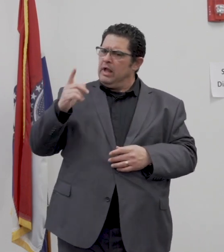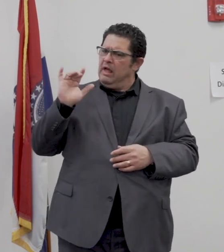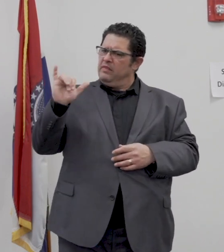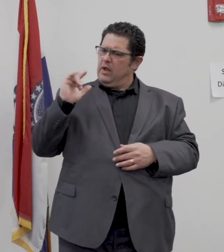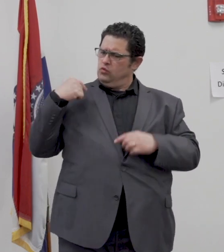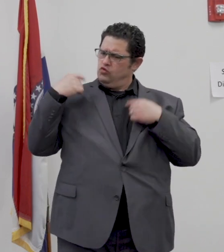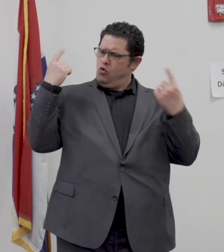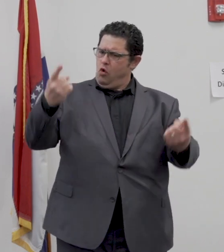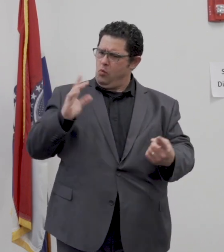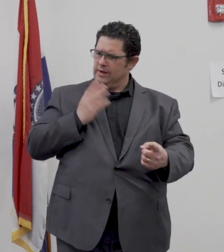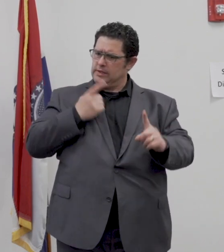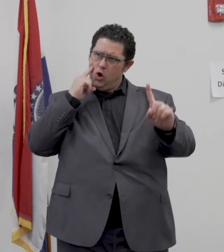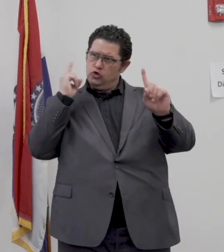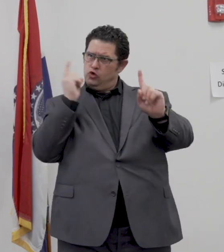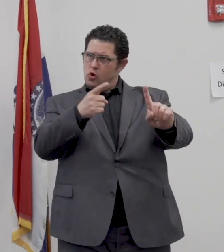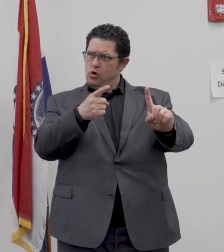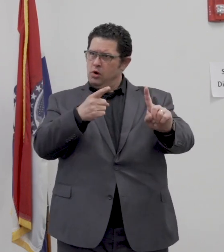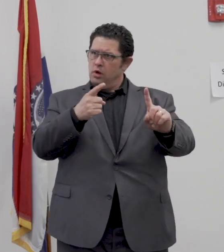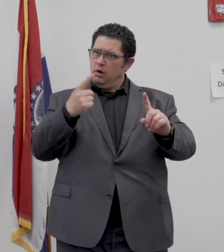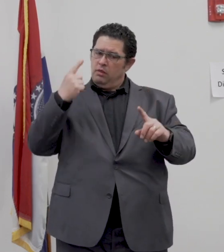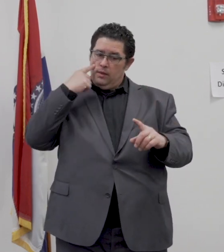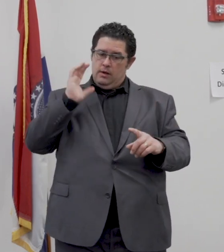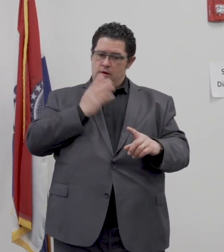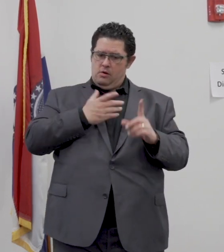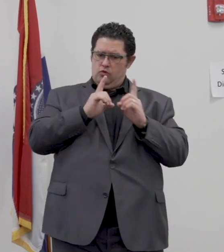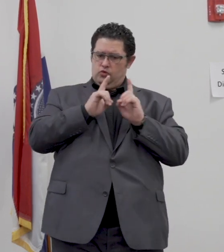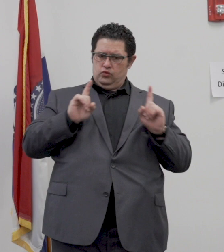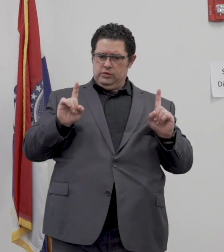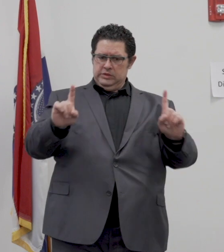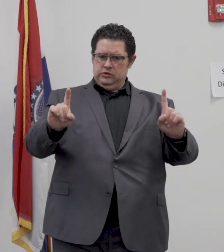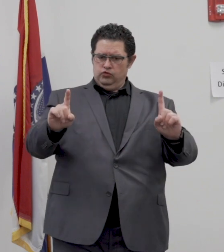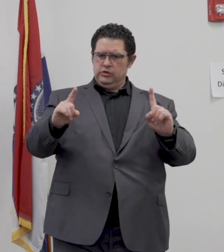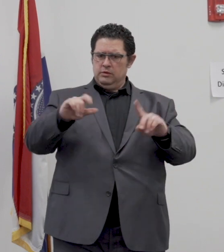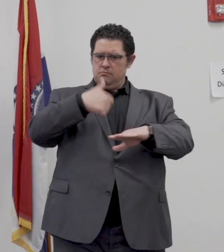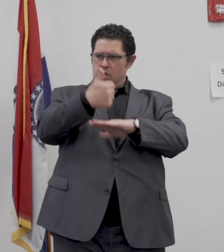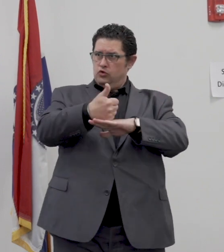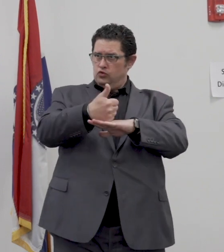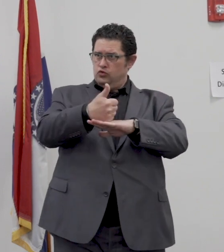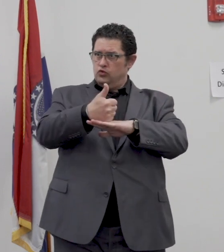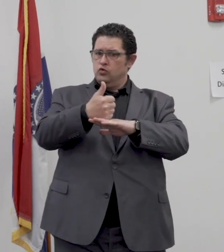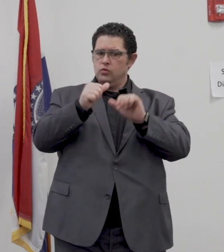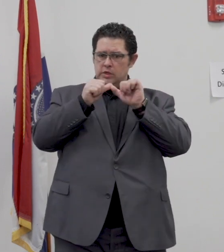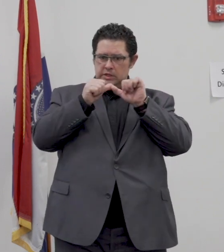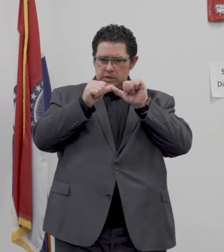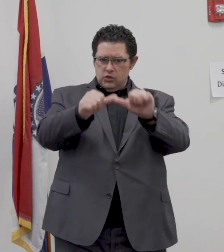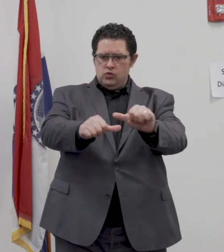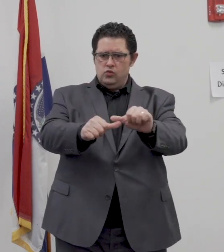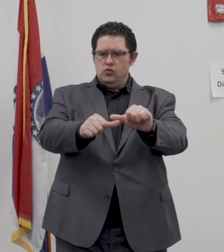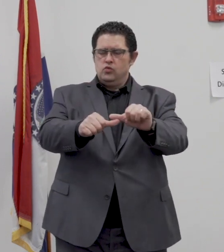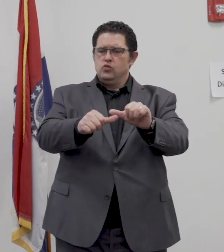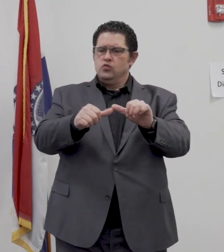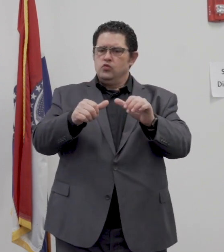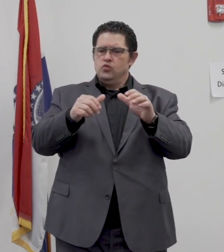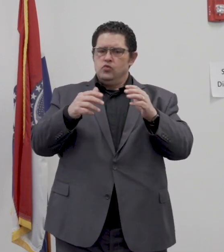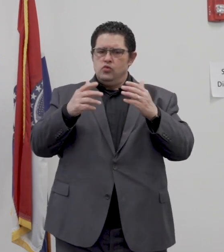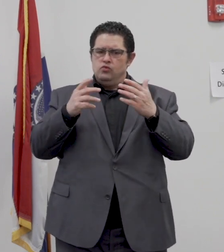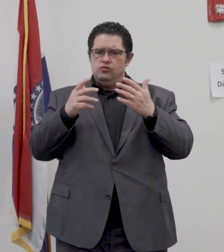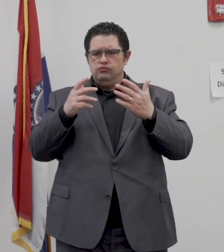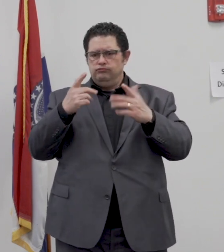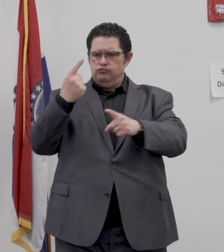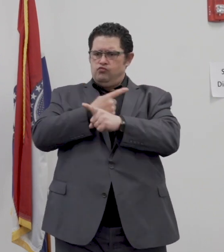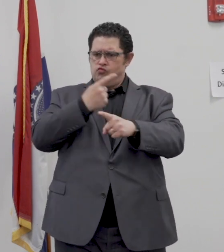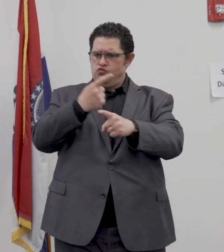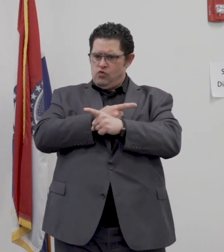with the hopes that our social distancing measures will continue to take us in the right